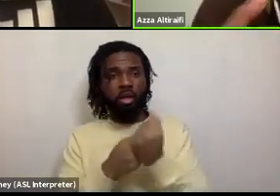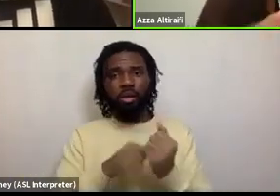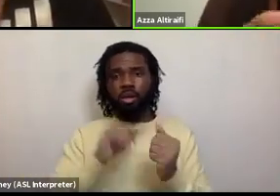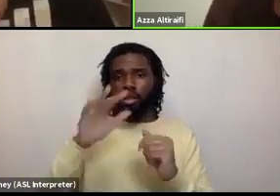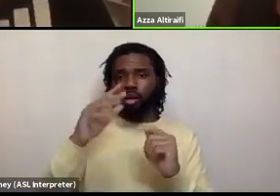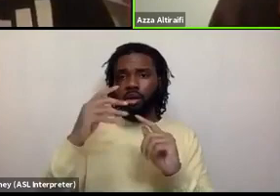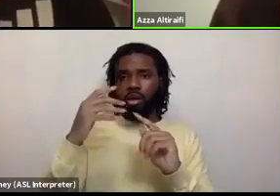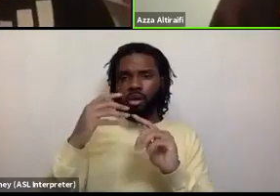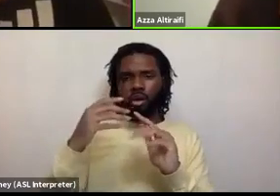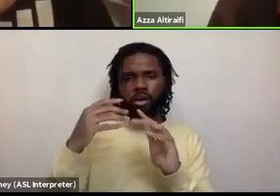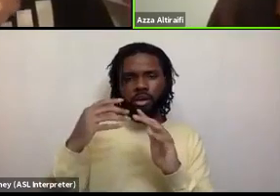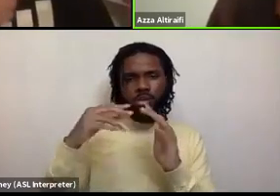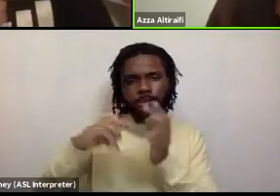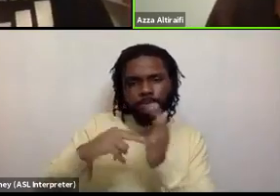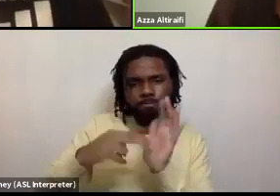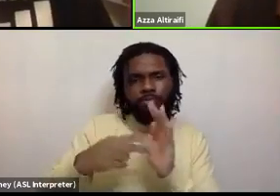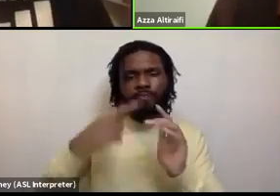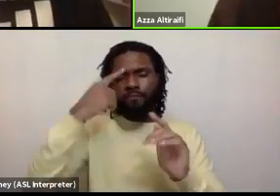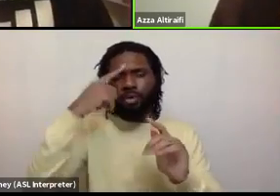who is and is not